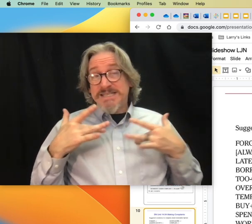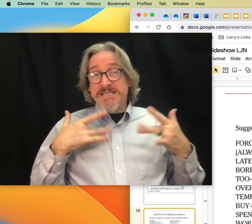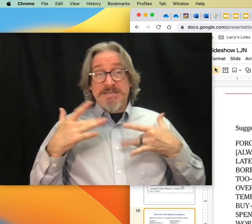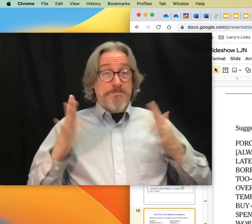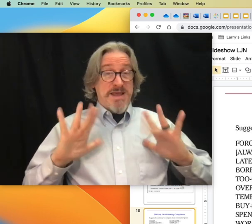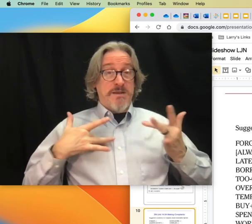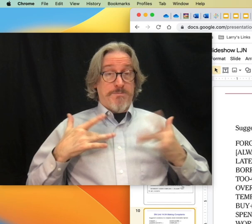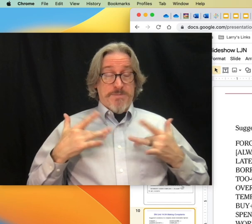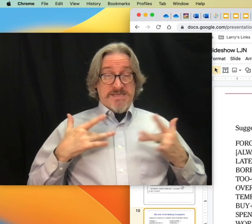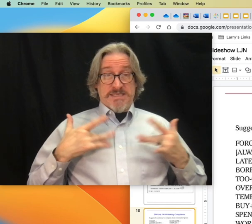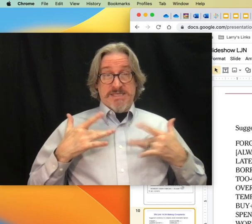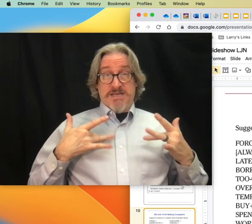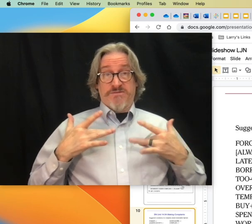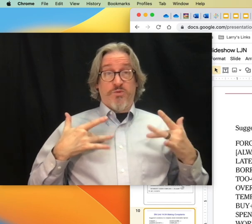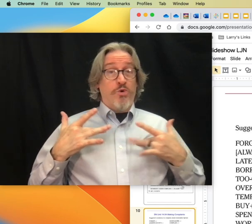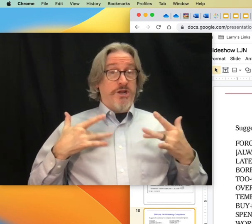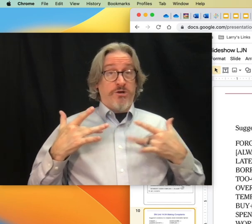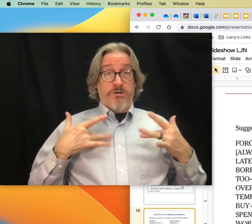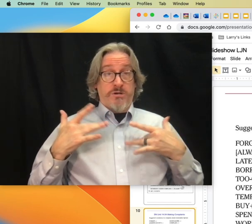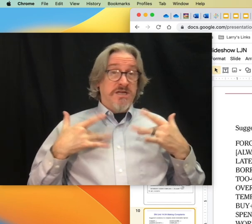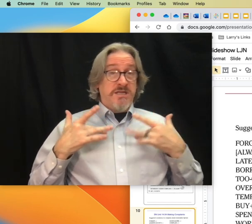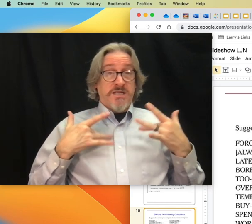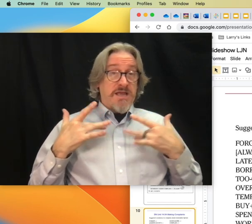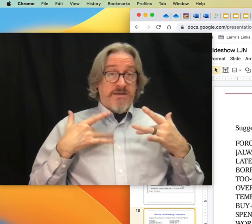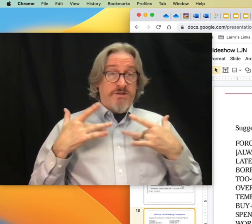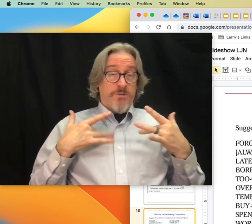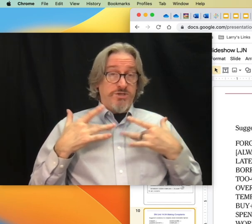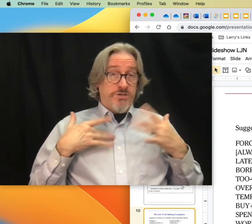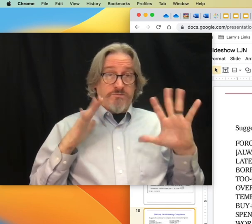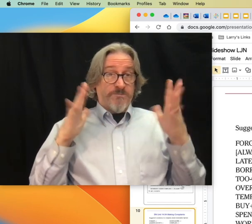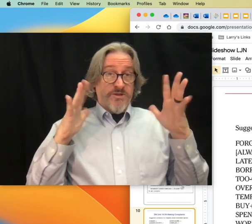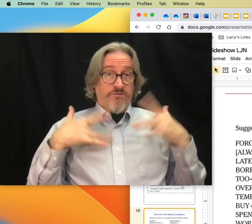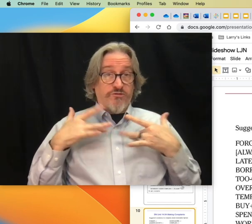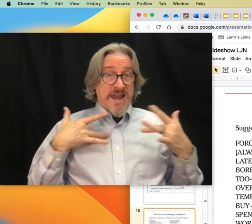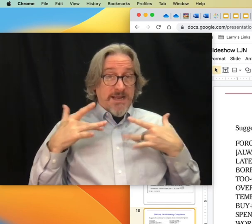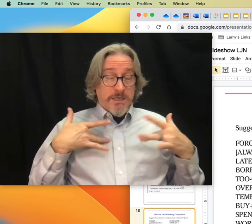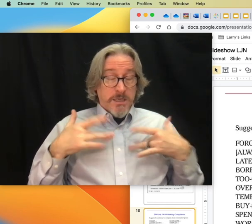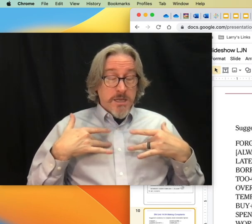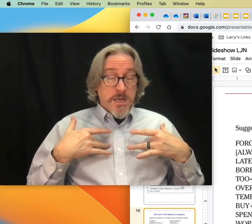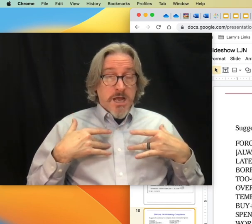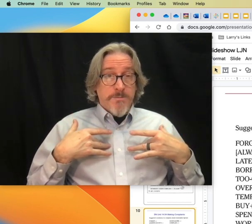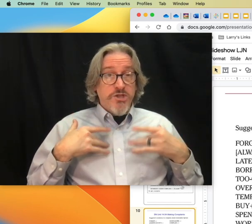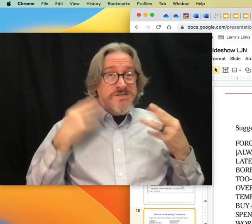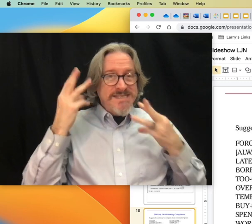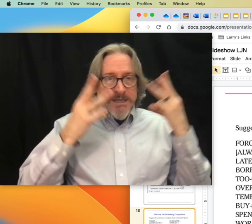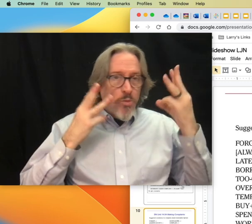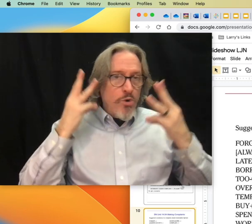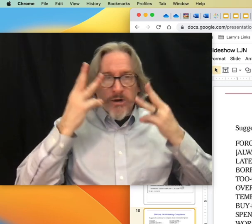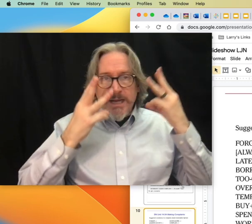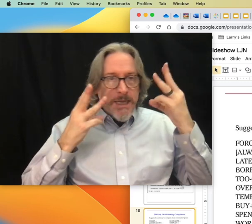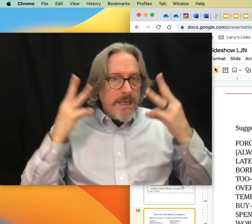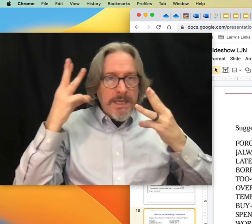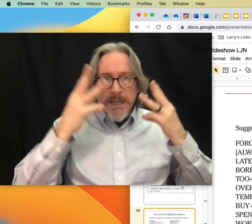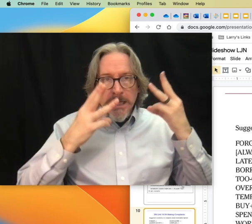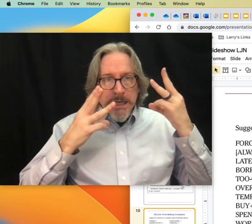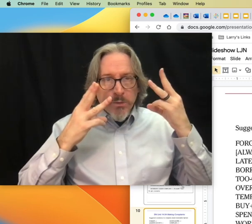This is basically a sign for worry or have an emotional, you know, fretting. You'll see